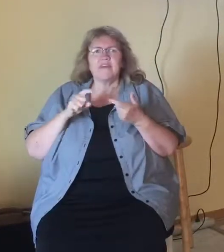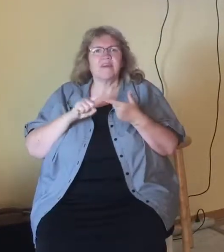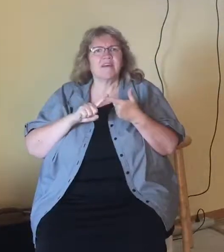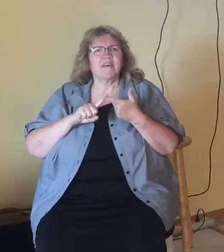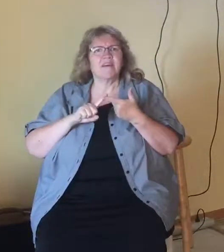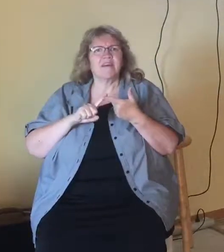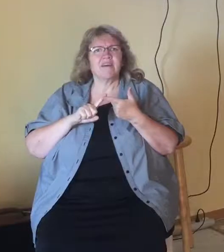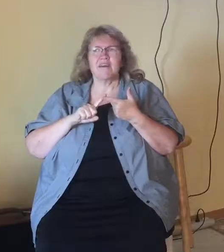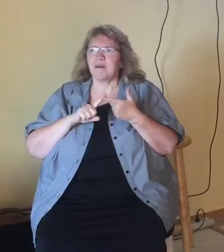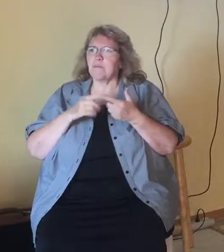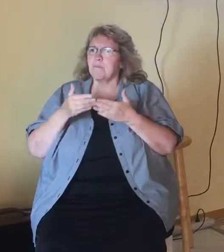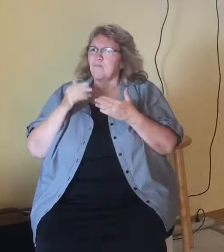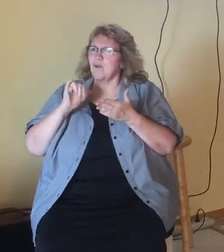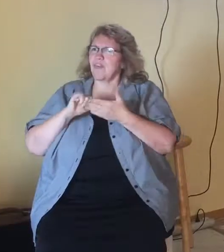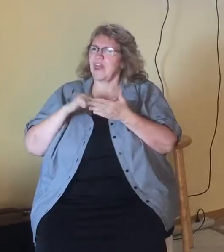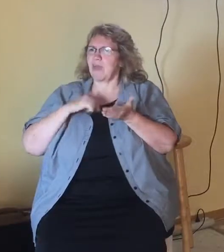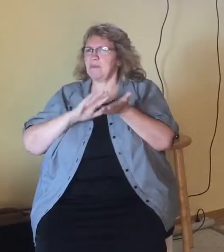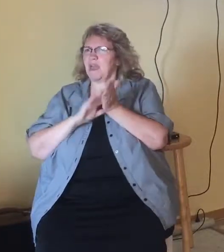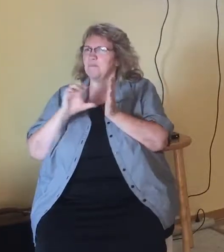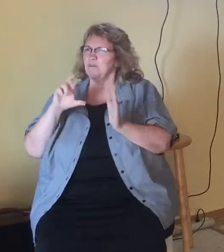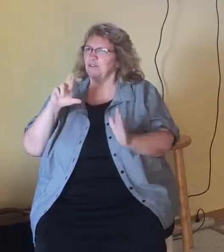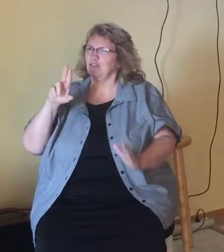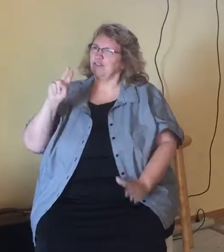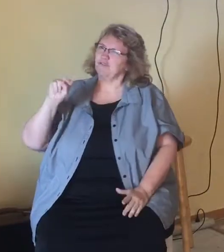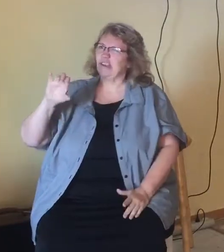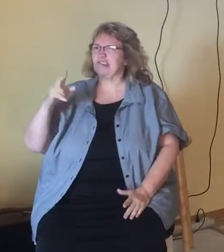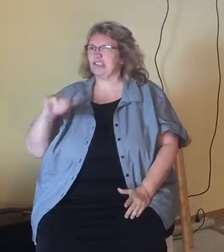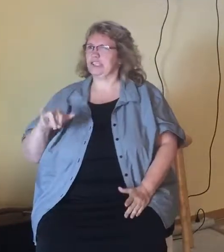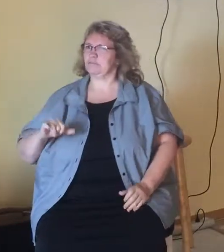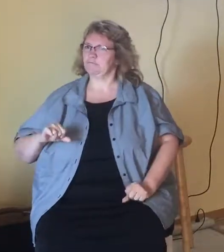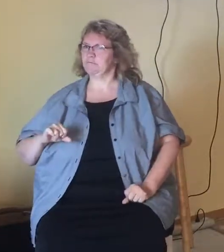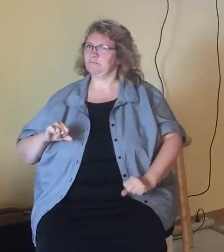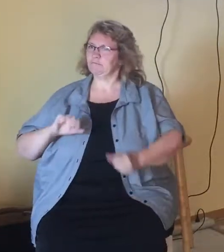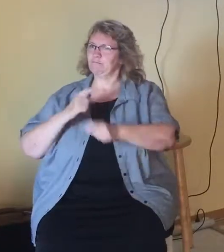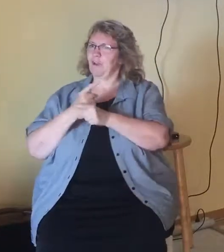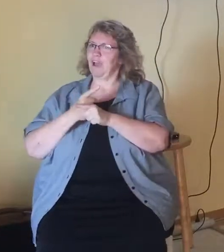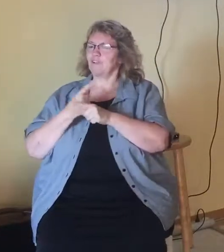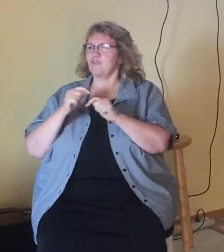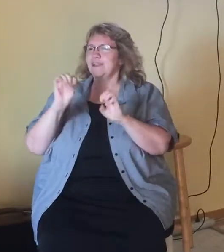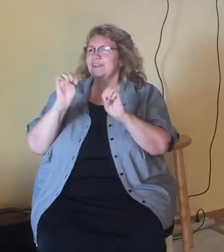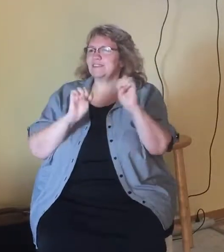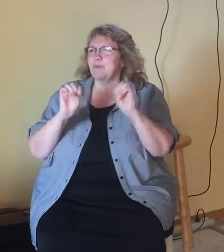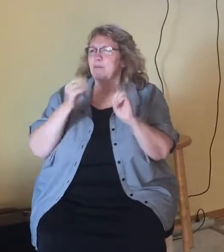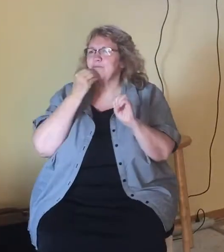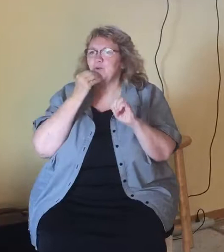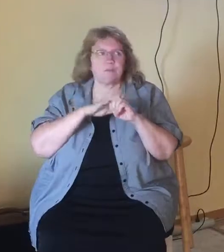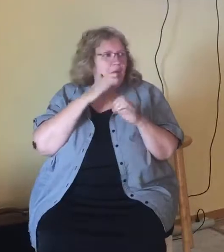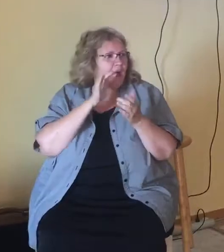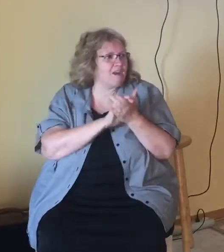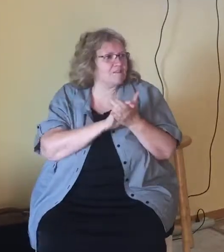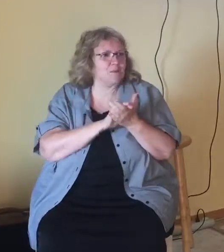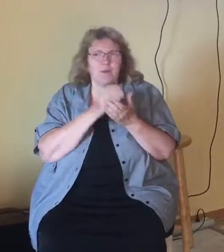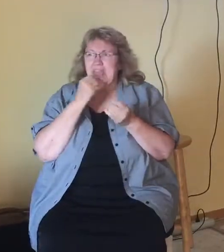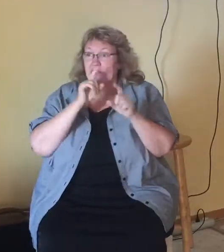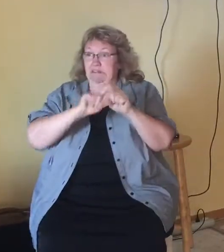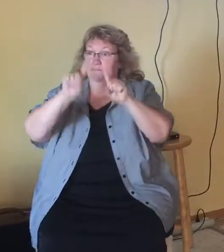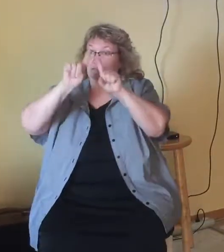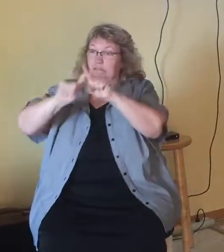really crunchy before crunchy was kind of cool. So I had tried experimental food on my husband, all kinds of different